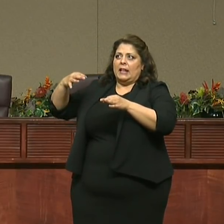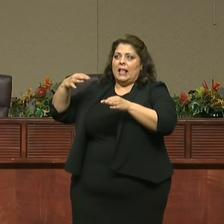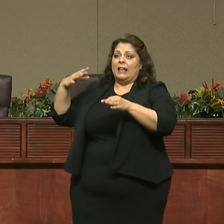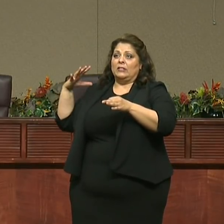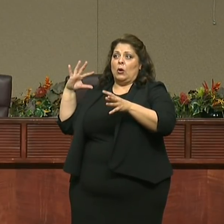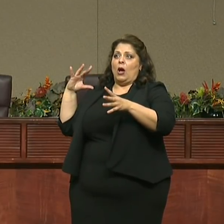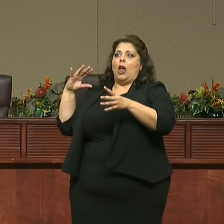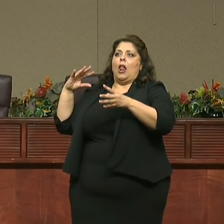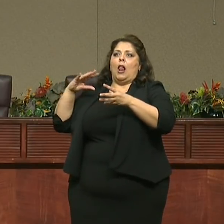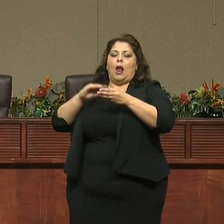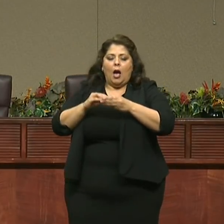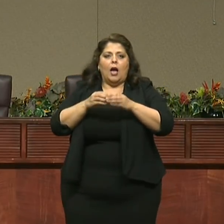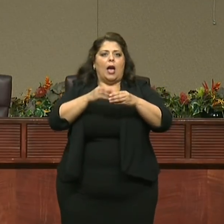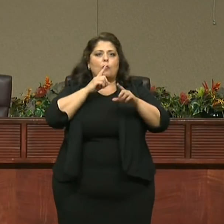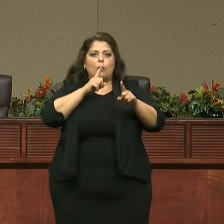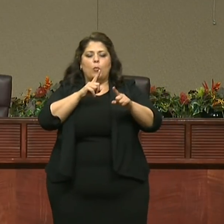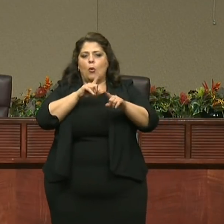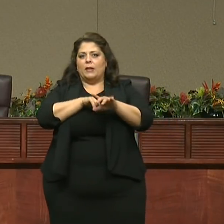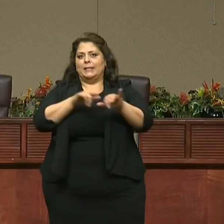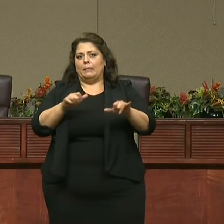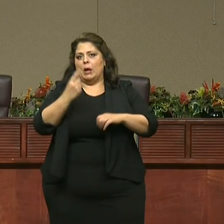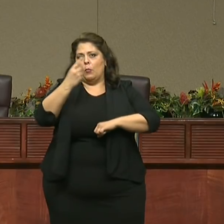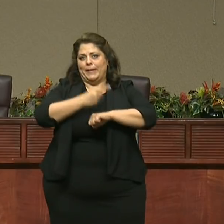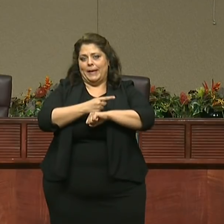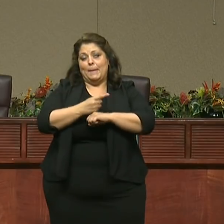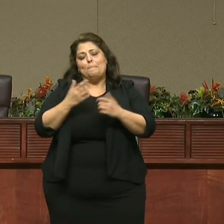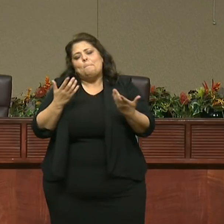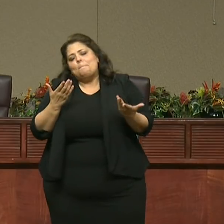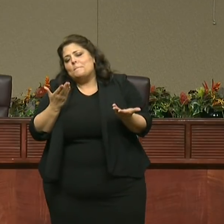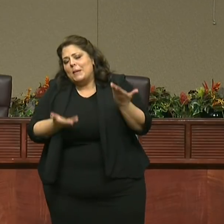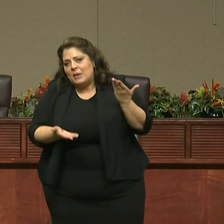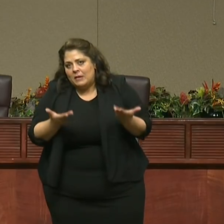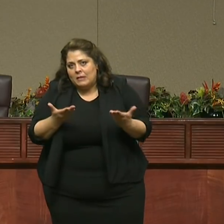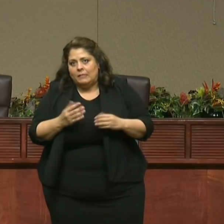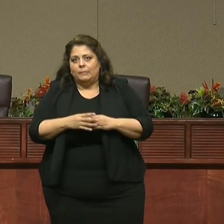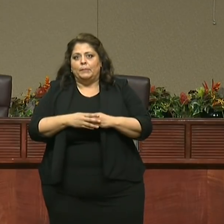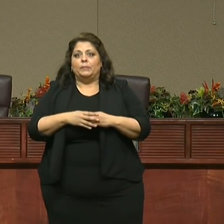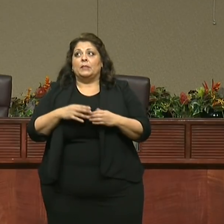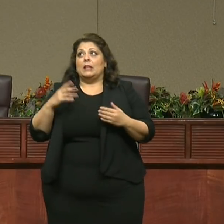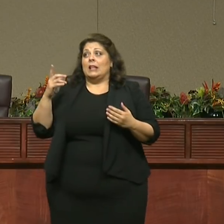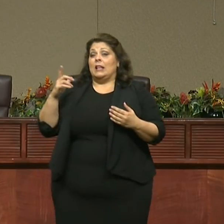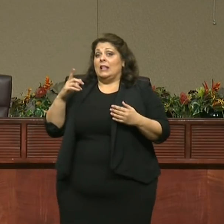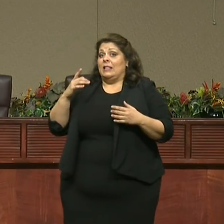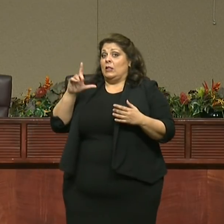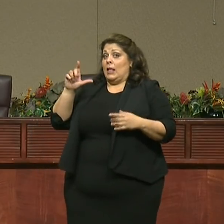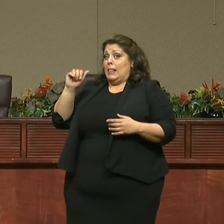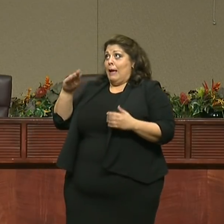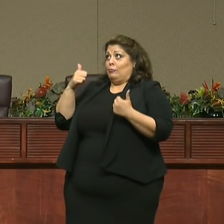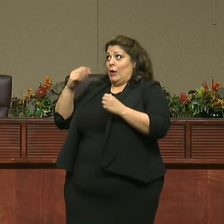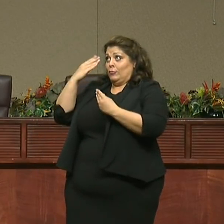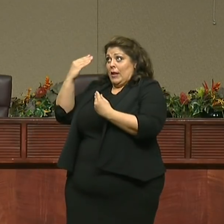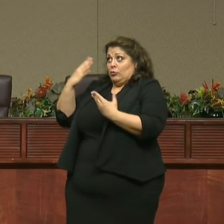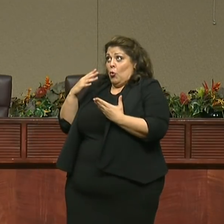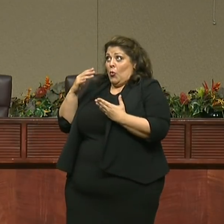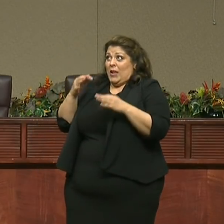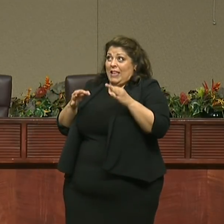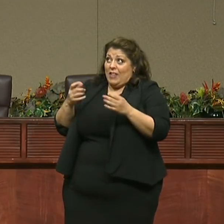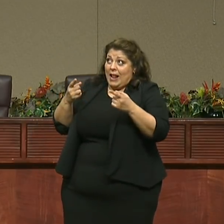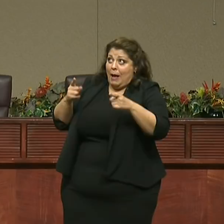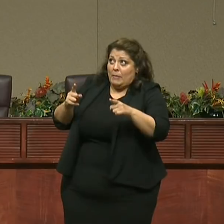one day. Normally, the labs will inform us when that's going to happen. We are exploring because we don't have that